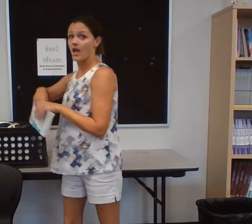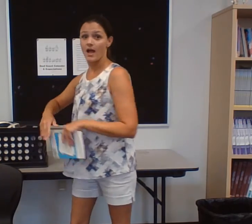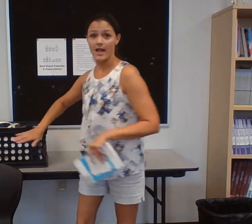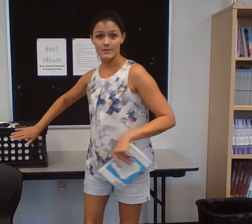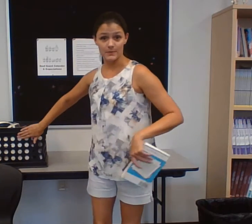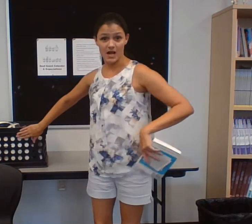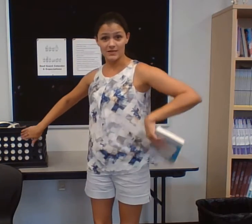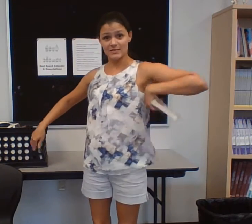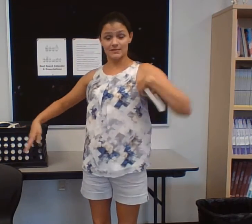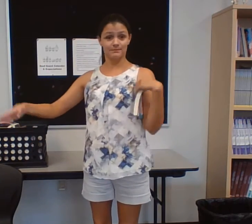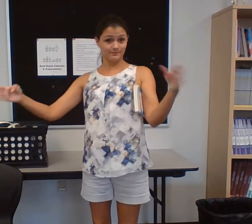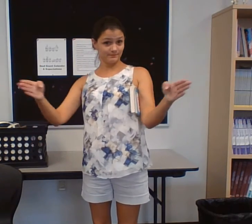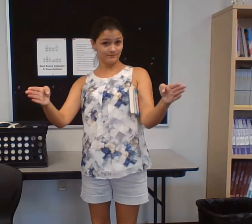I have a box.